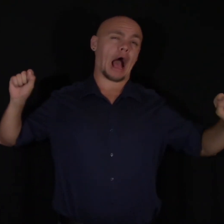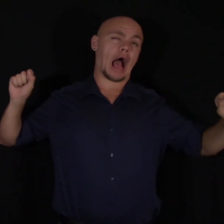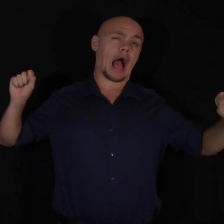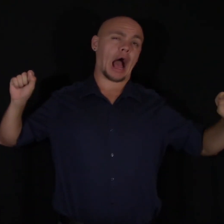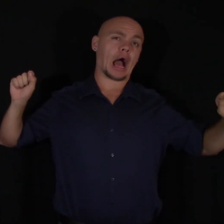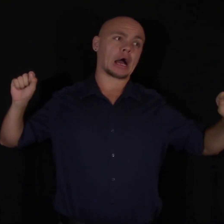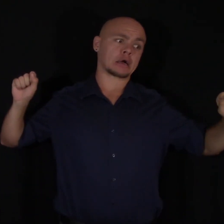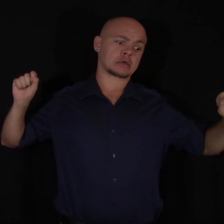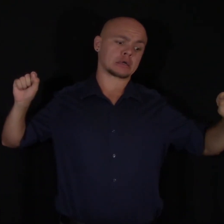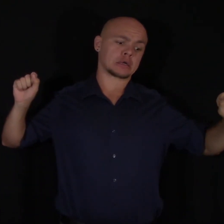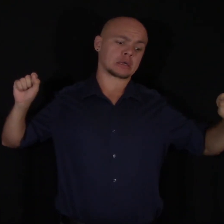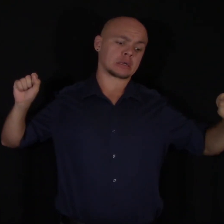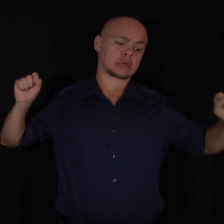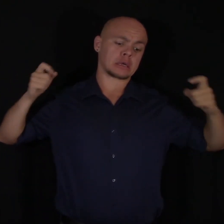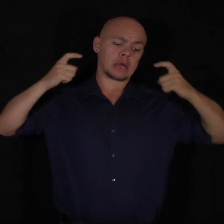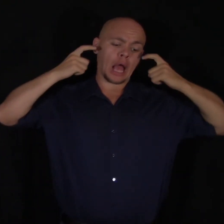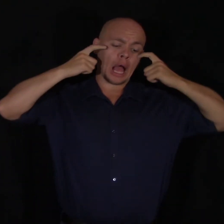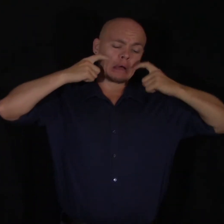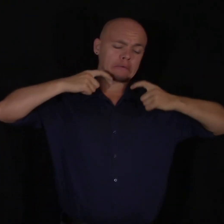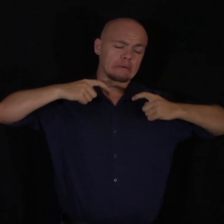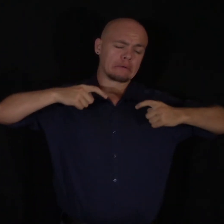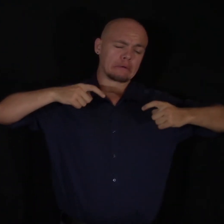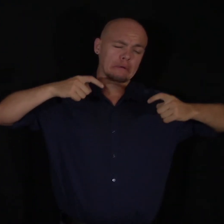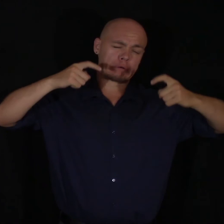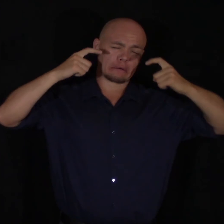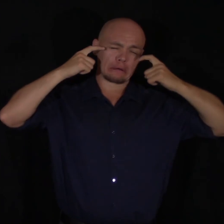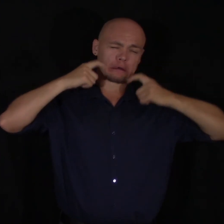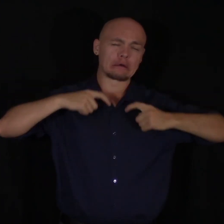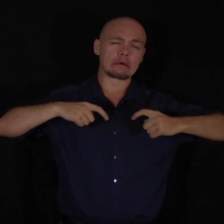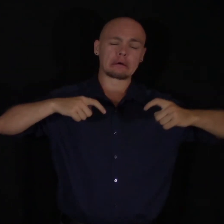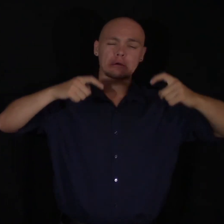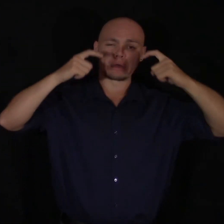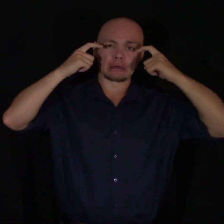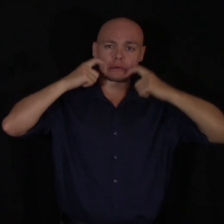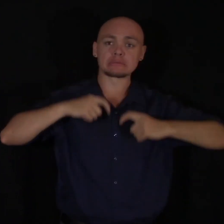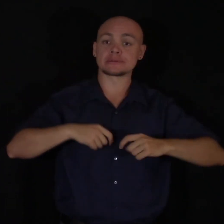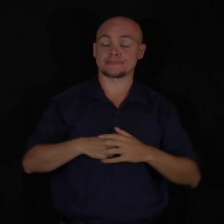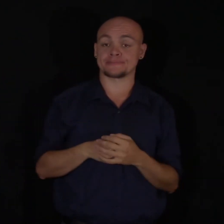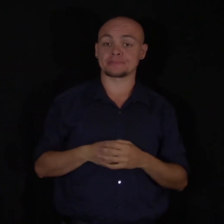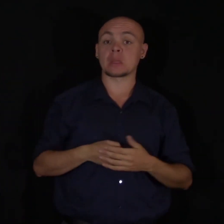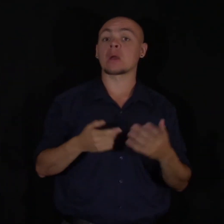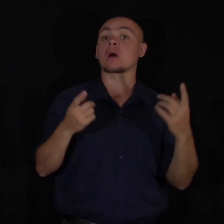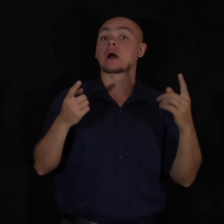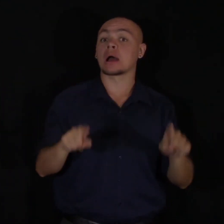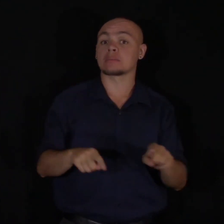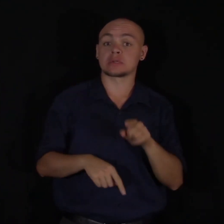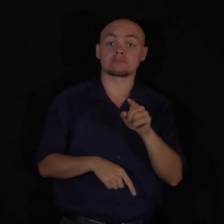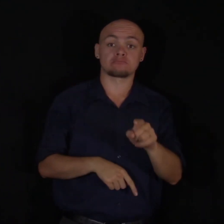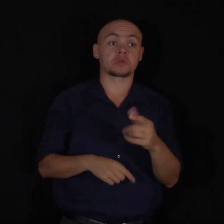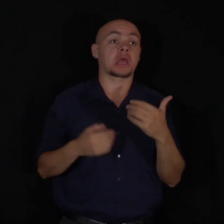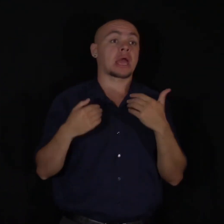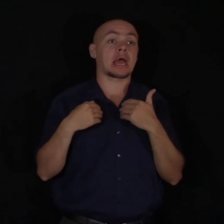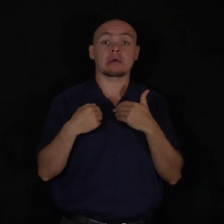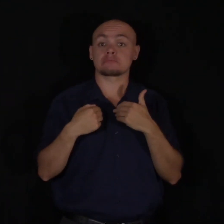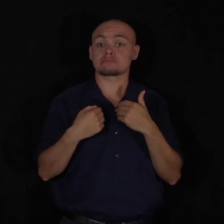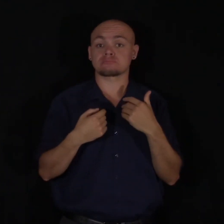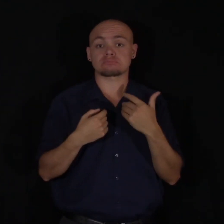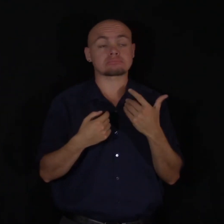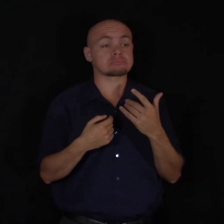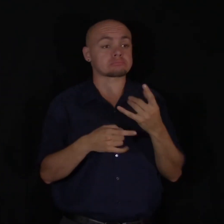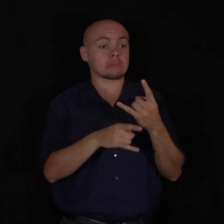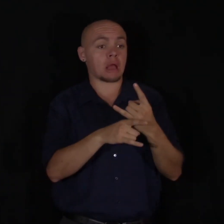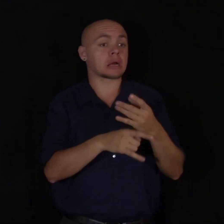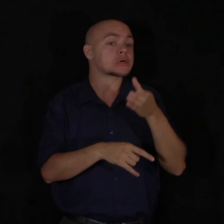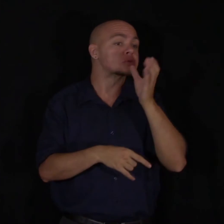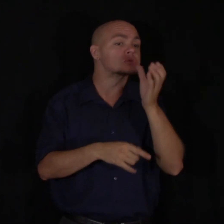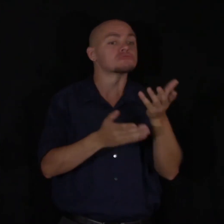and all of a sudden the tears are streaming down your face. Or you're out to drinks, having drinks with friends,